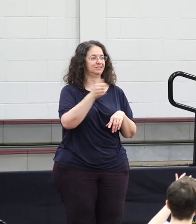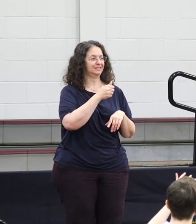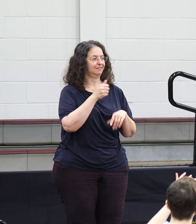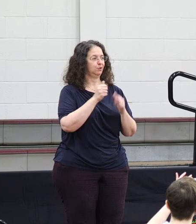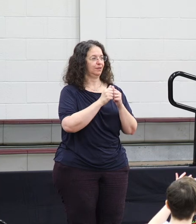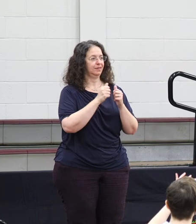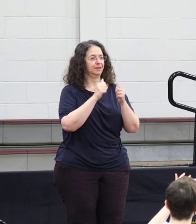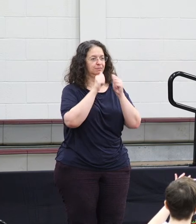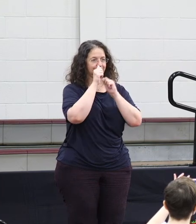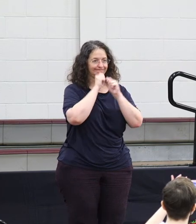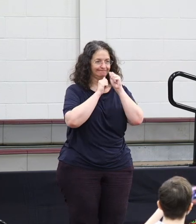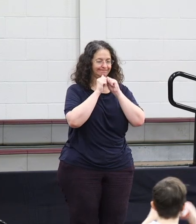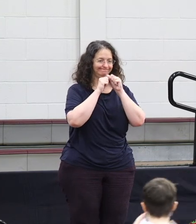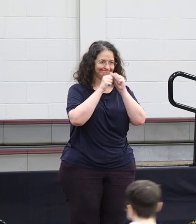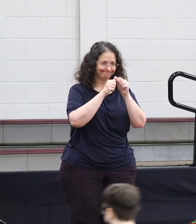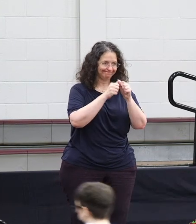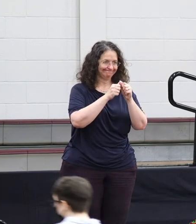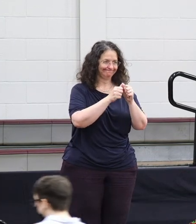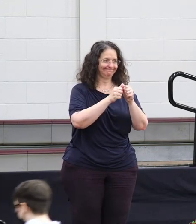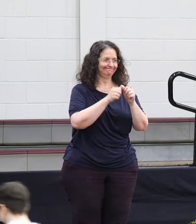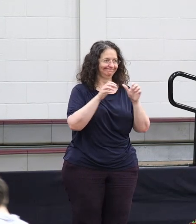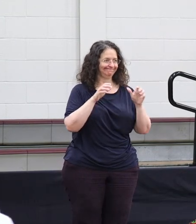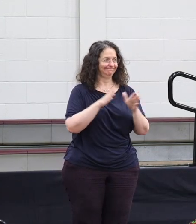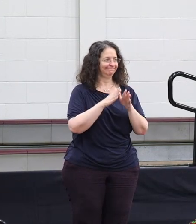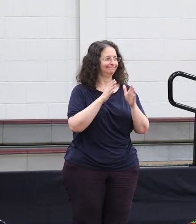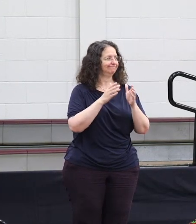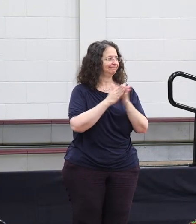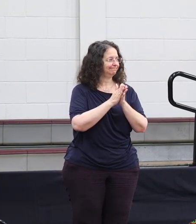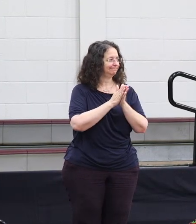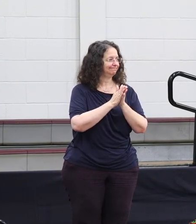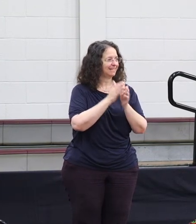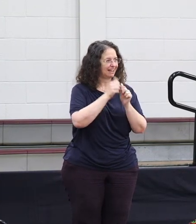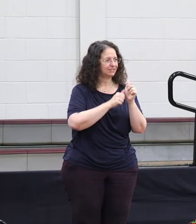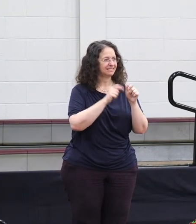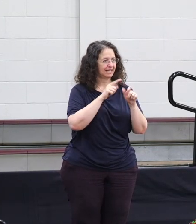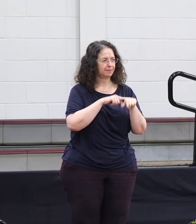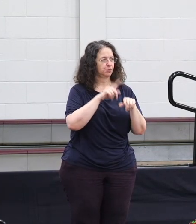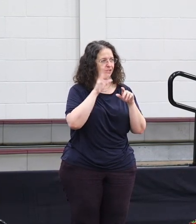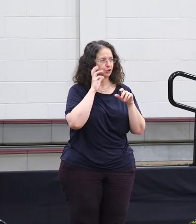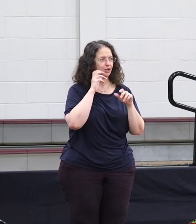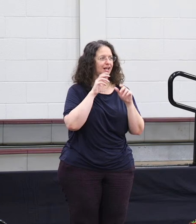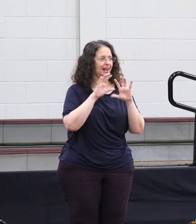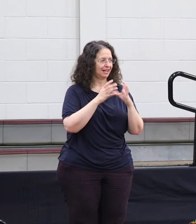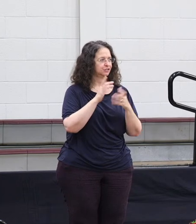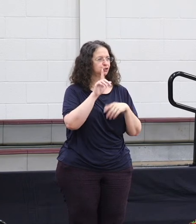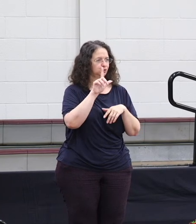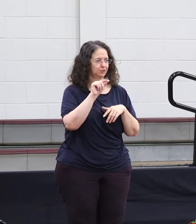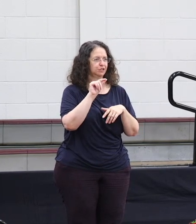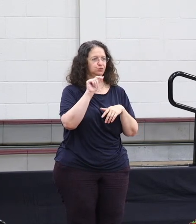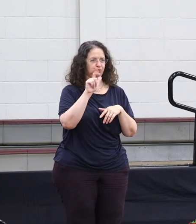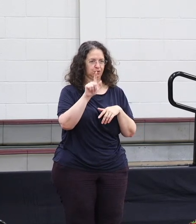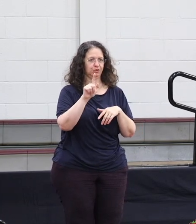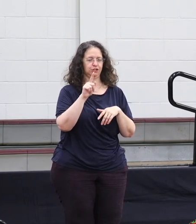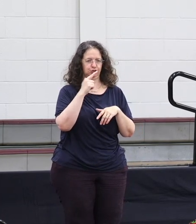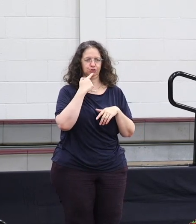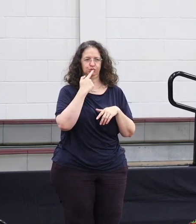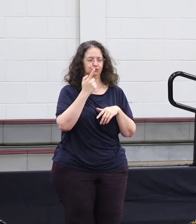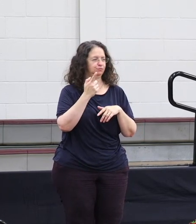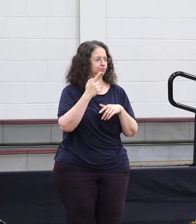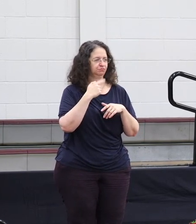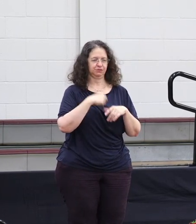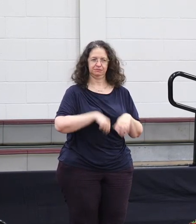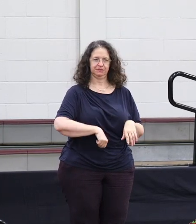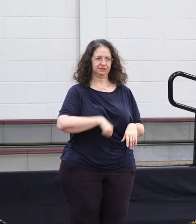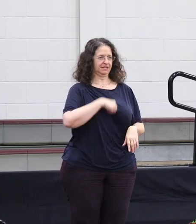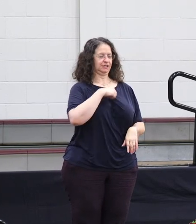perseverance, steadfastness, and dedication. So every time you hear class of 2021, we give you full permission to be as